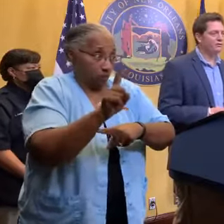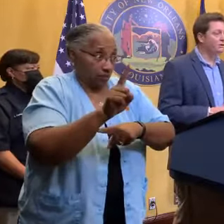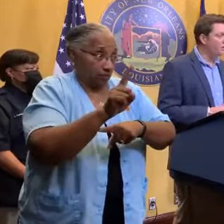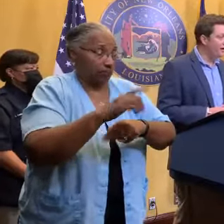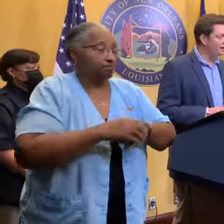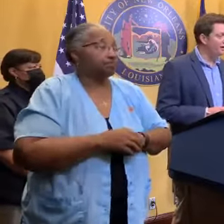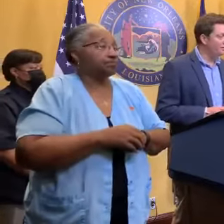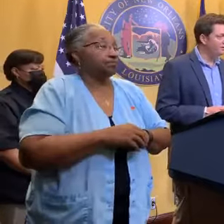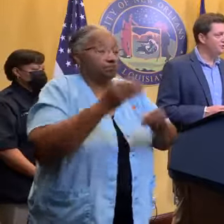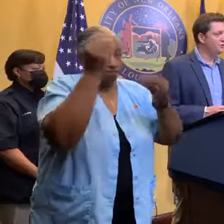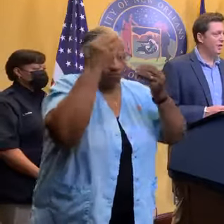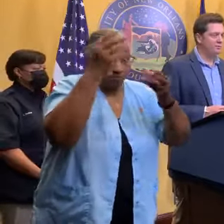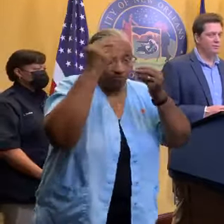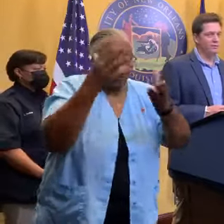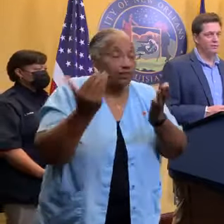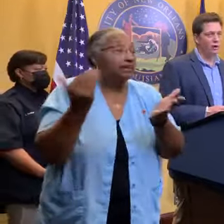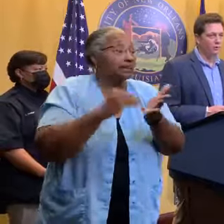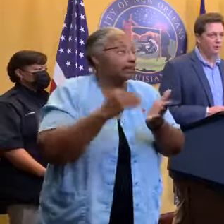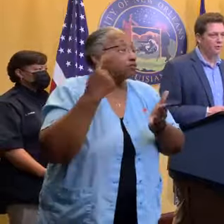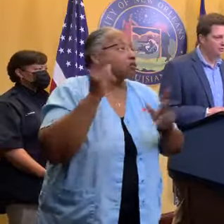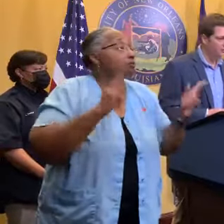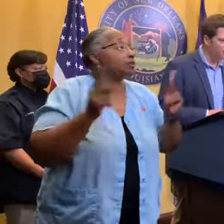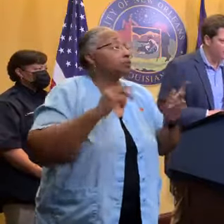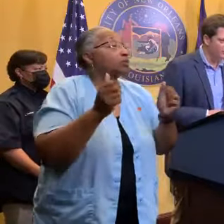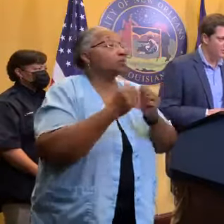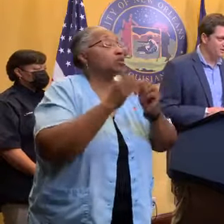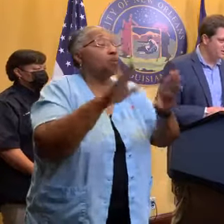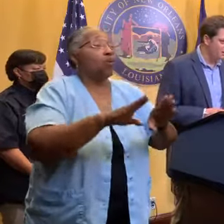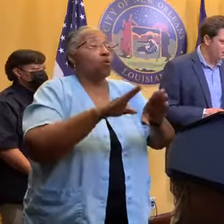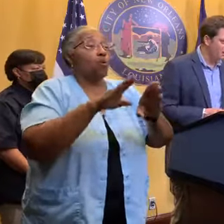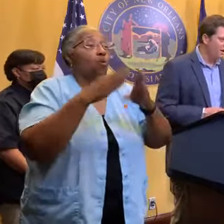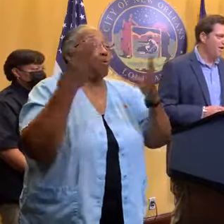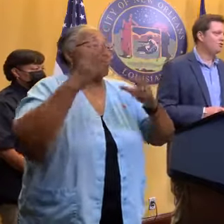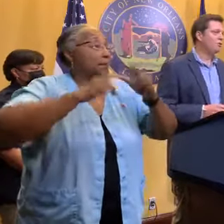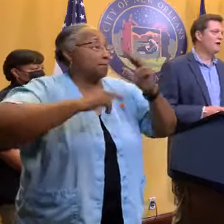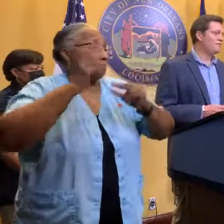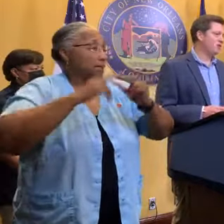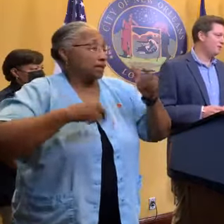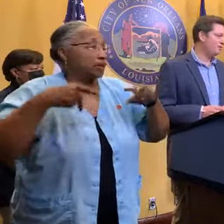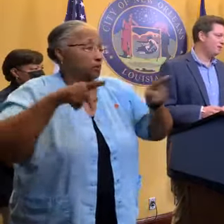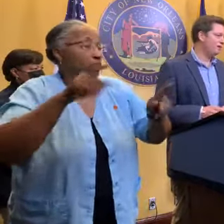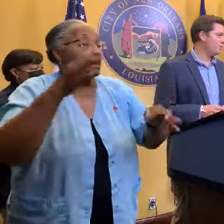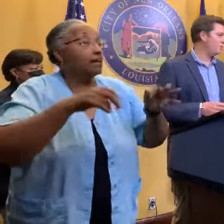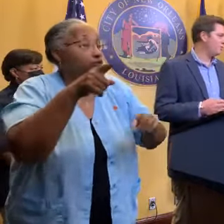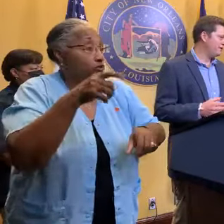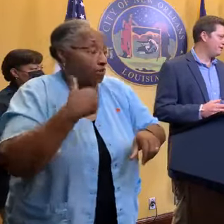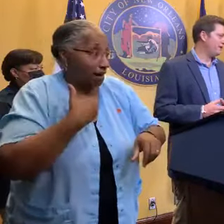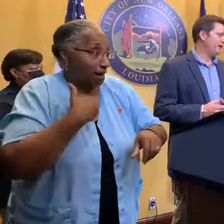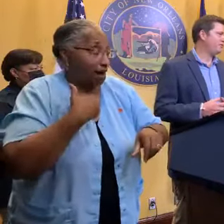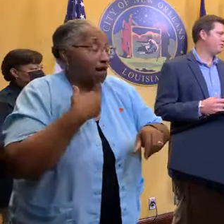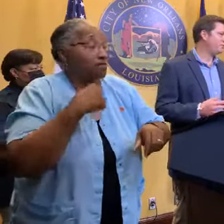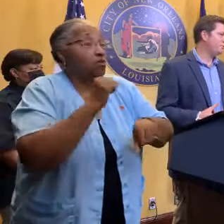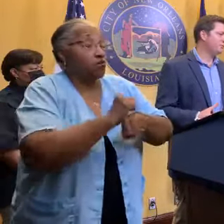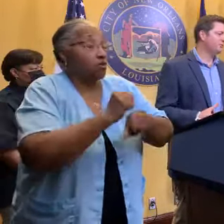Notifications did go out again to everybody with an open building permit within the city. If you have a job site, if you're renovating your house, if you're a